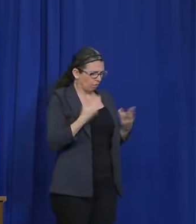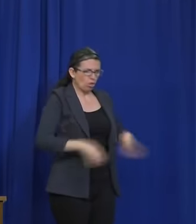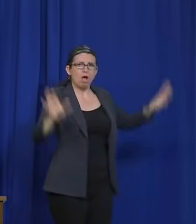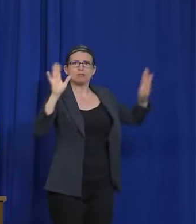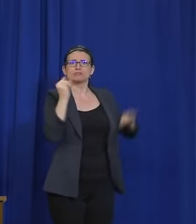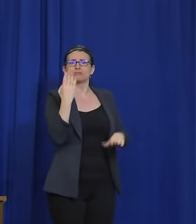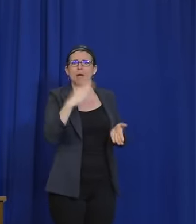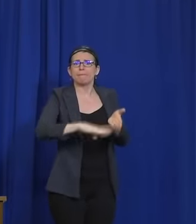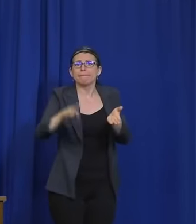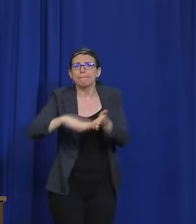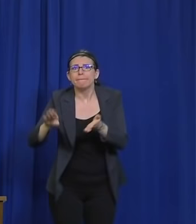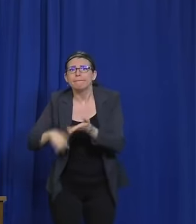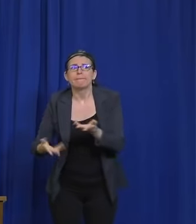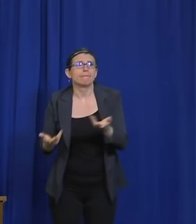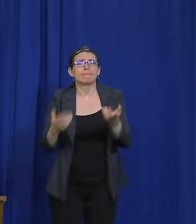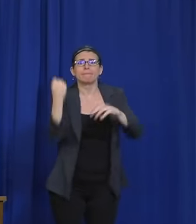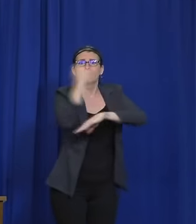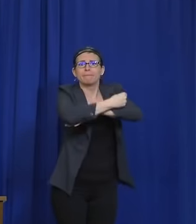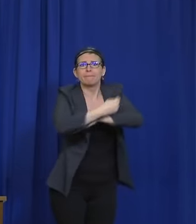several weeks.